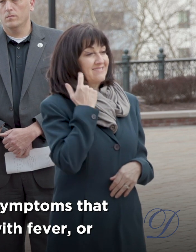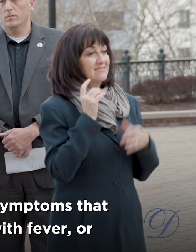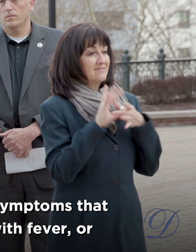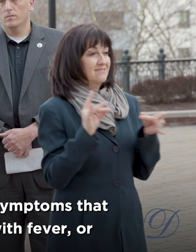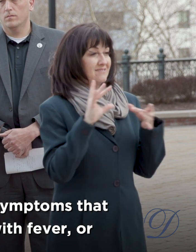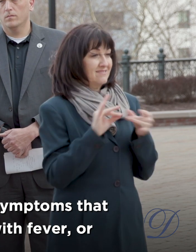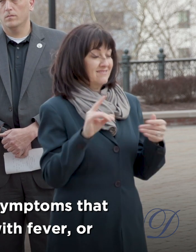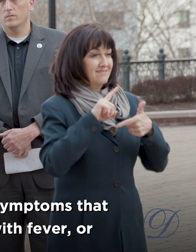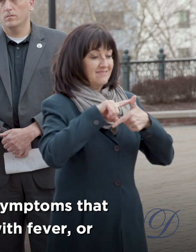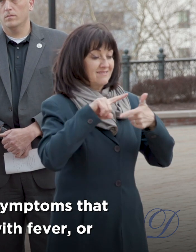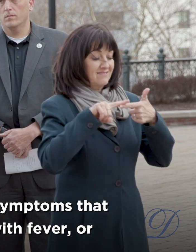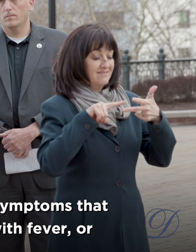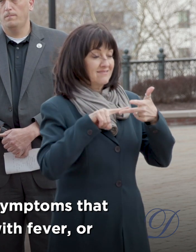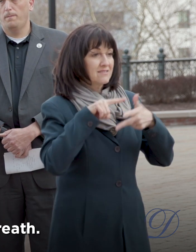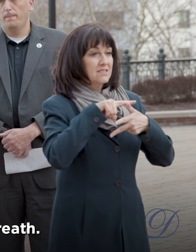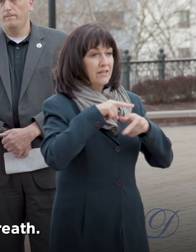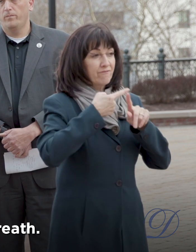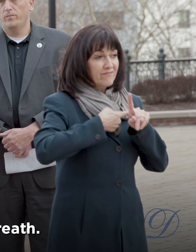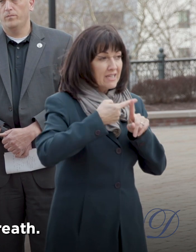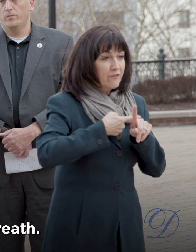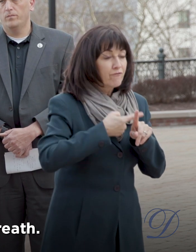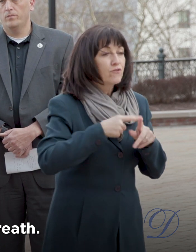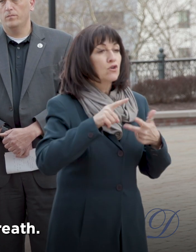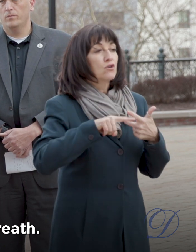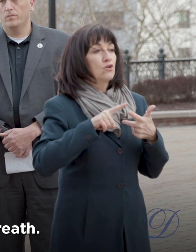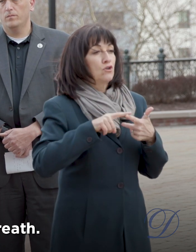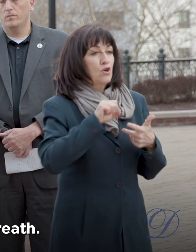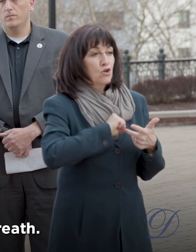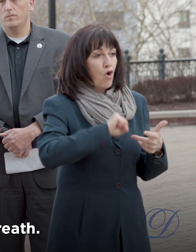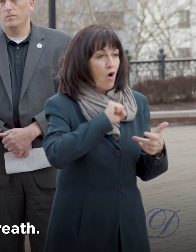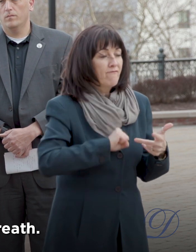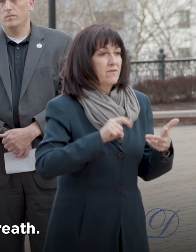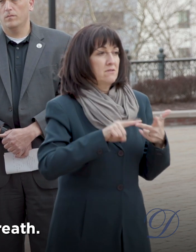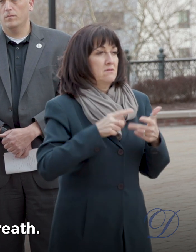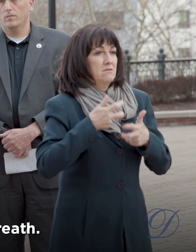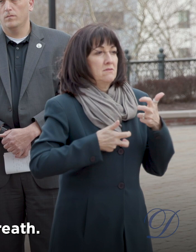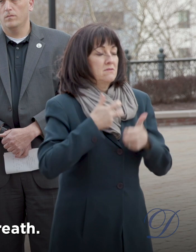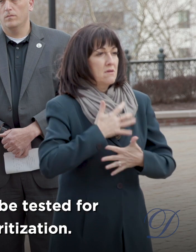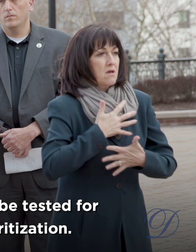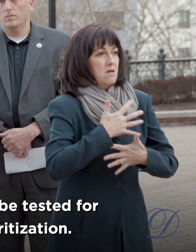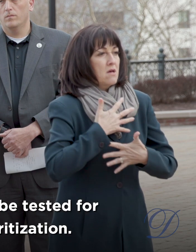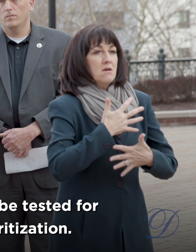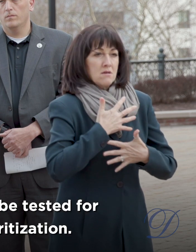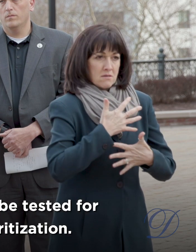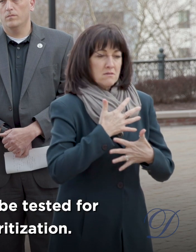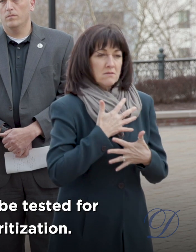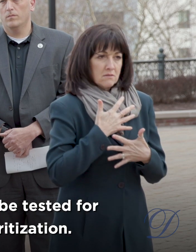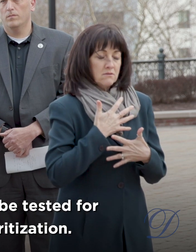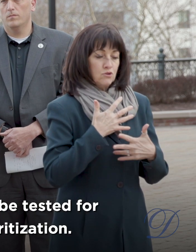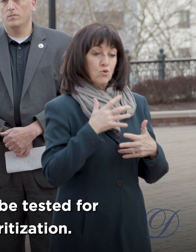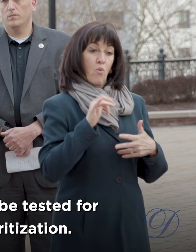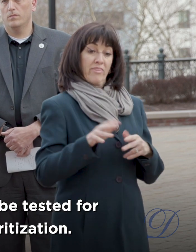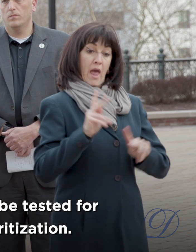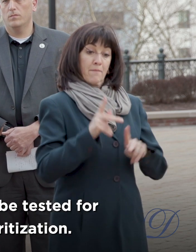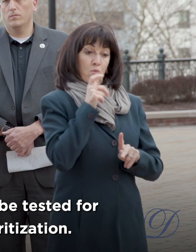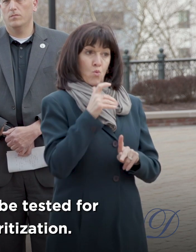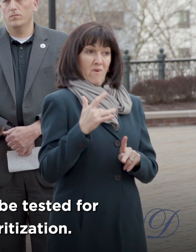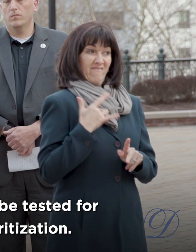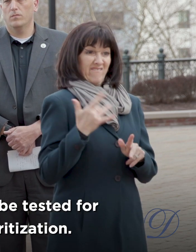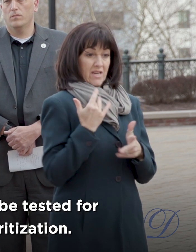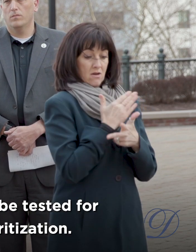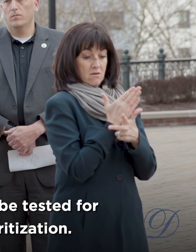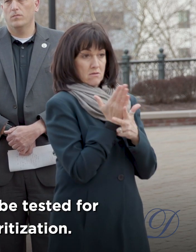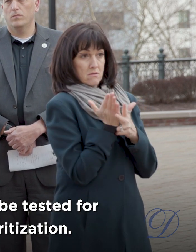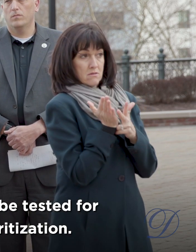with fever or cough or shortness of breath. So symptomatic people should